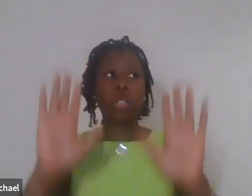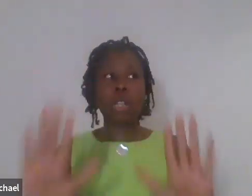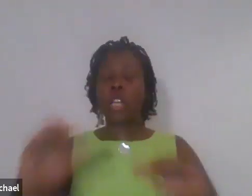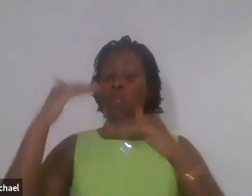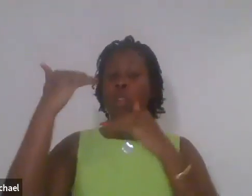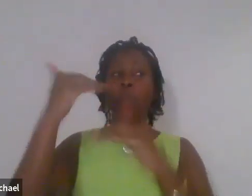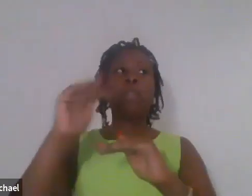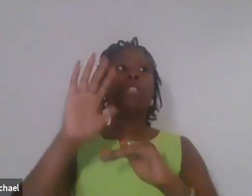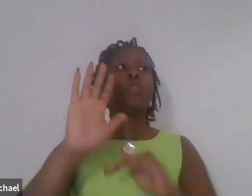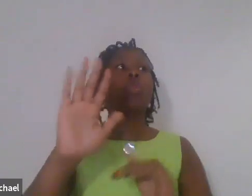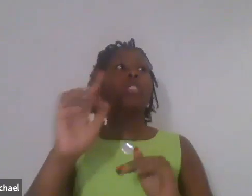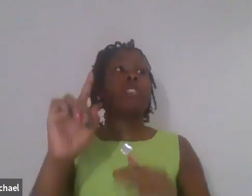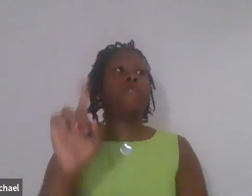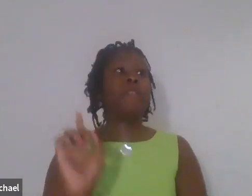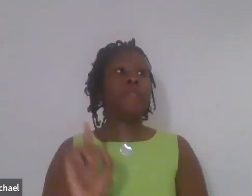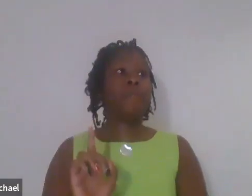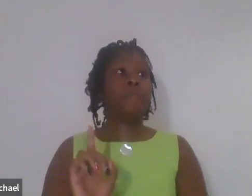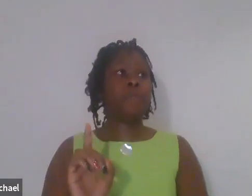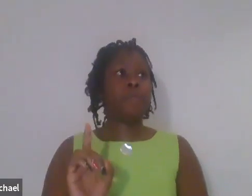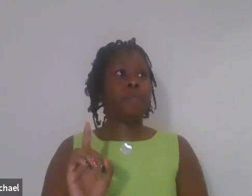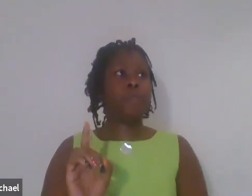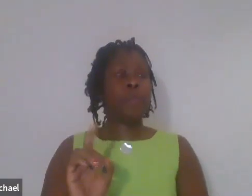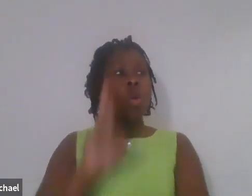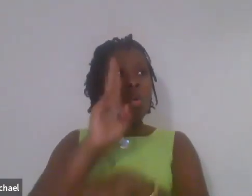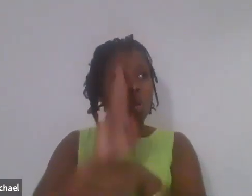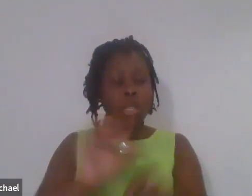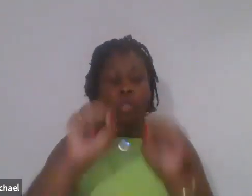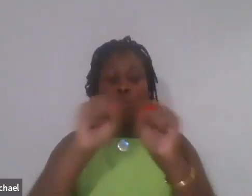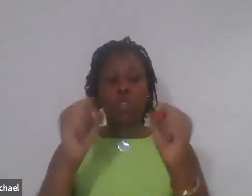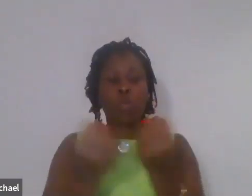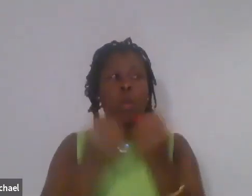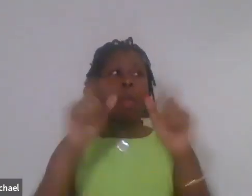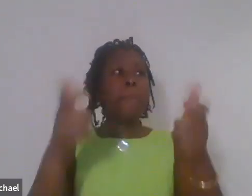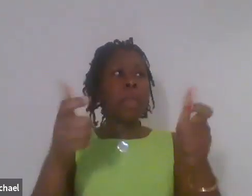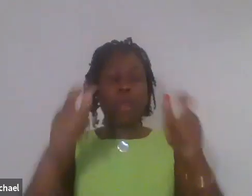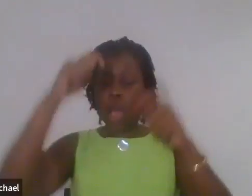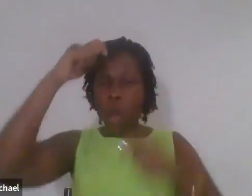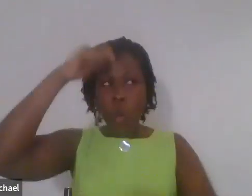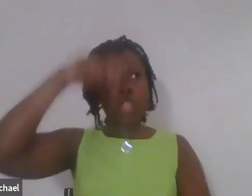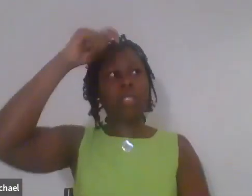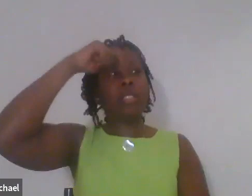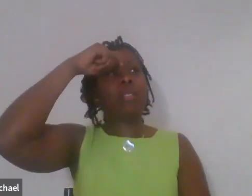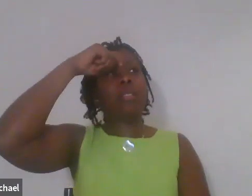Important to limit. It's very important to limit yourselves. Use the social media